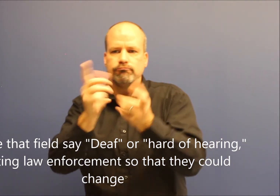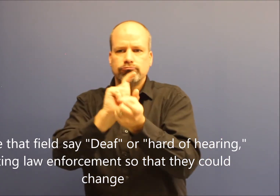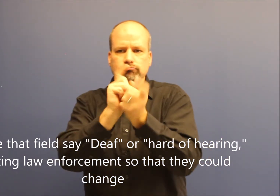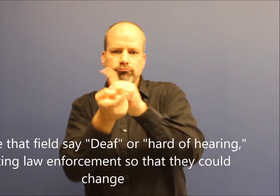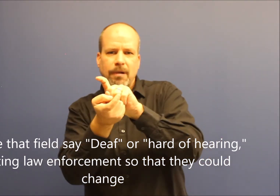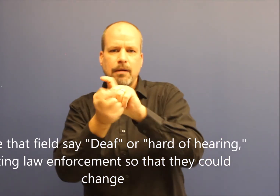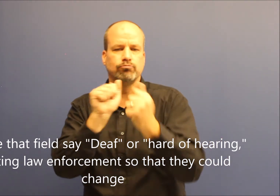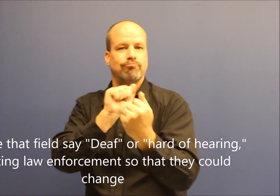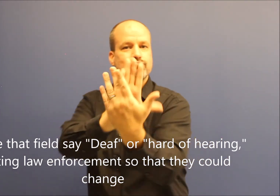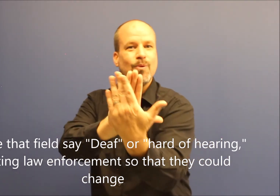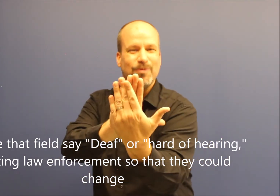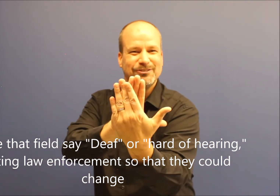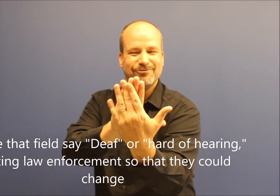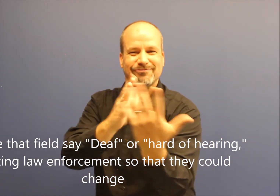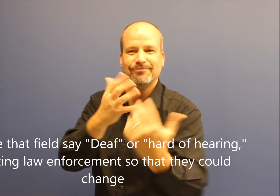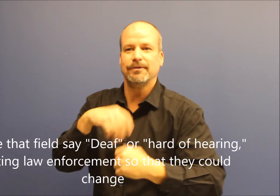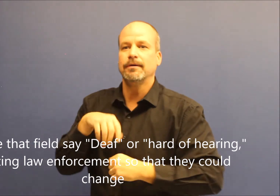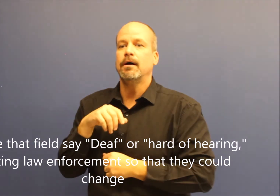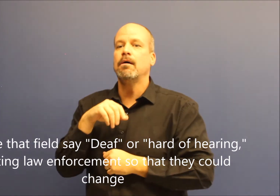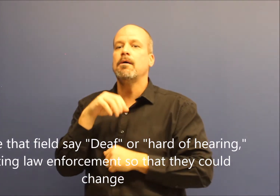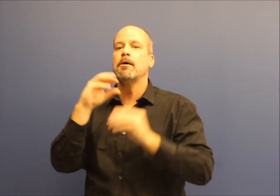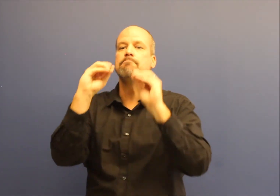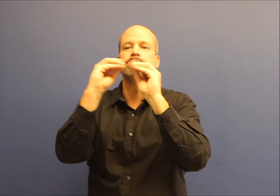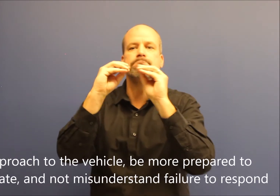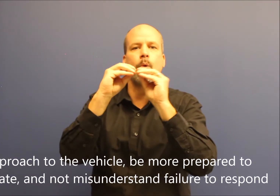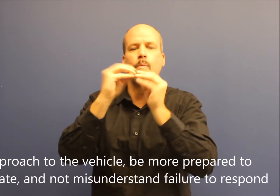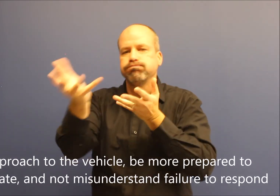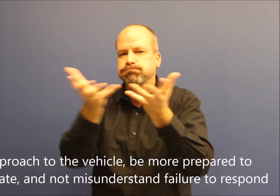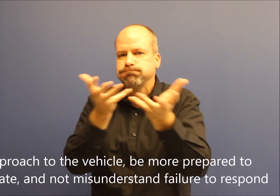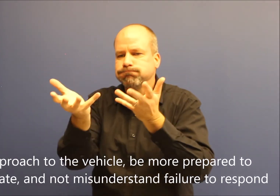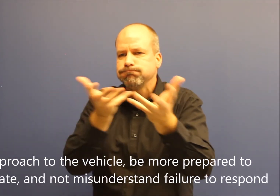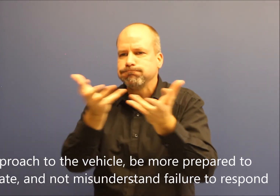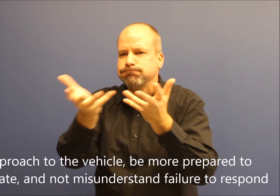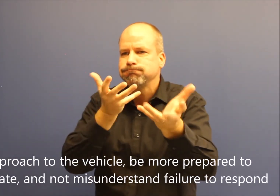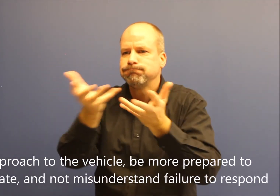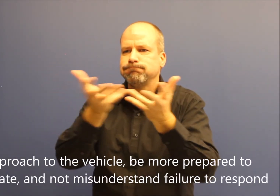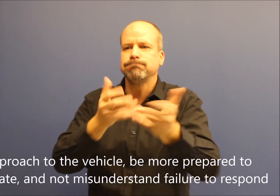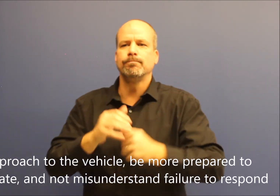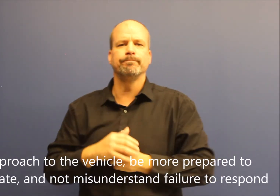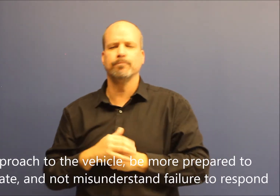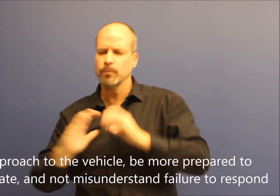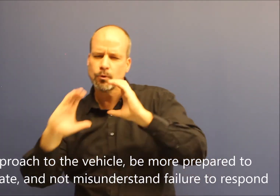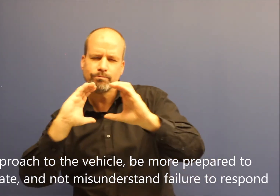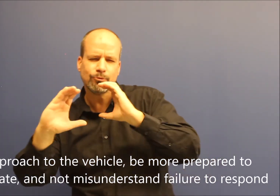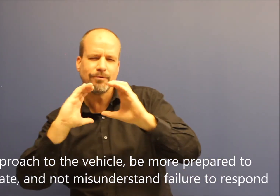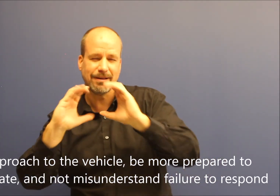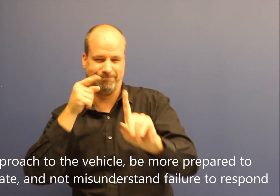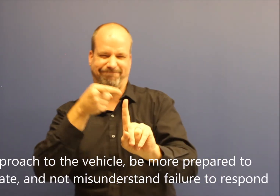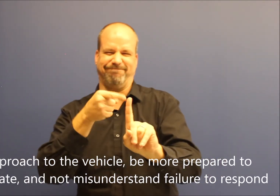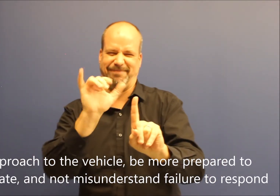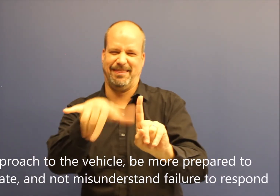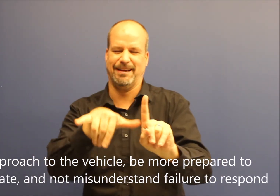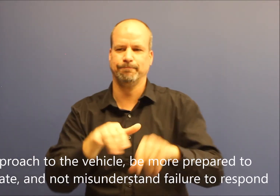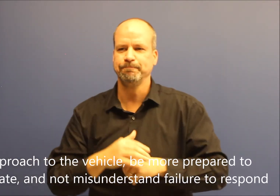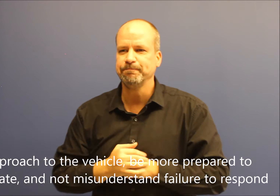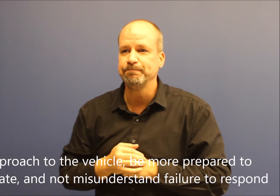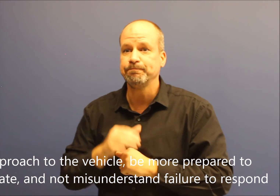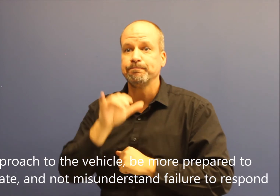alerting law enforcement so that they could change their approach to the vehicle, be more prepared to communicate, and not